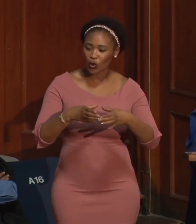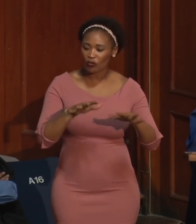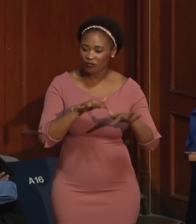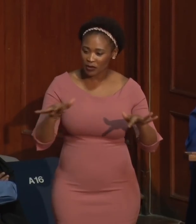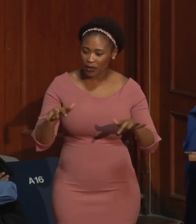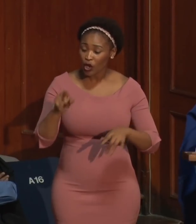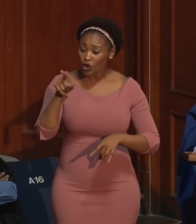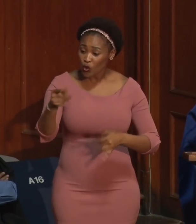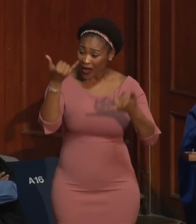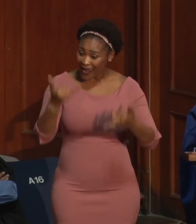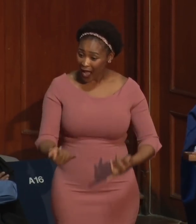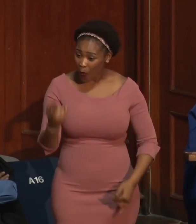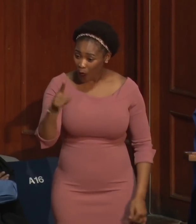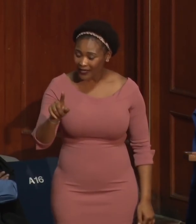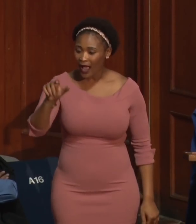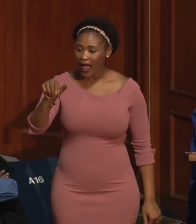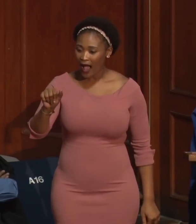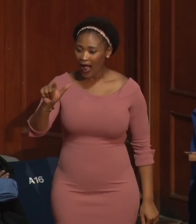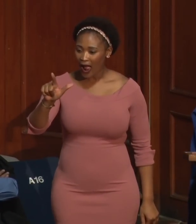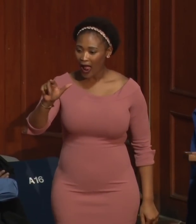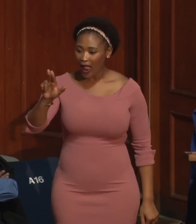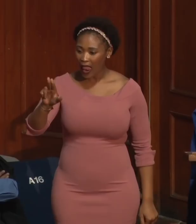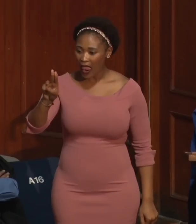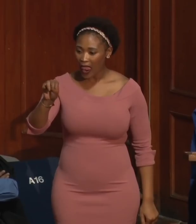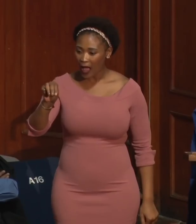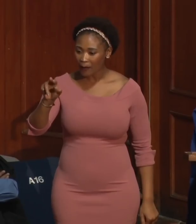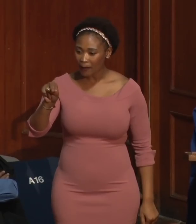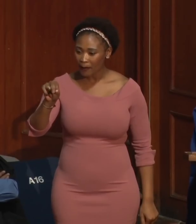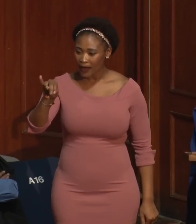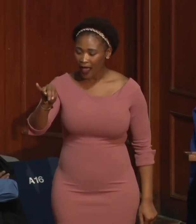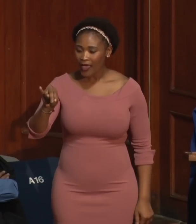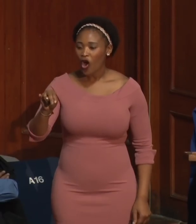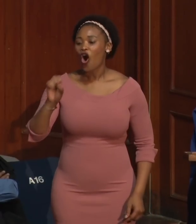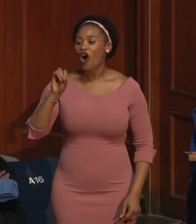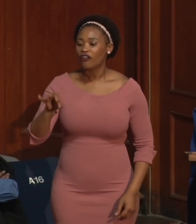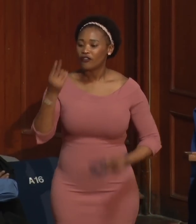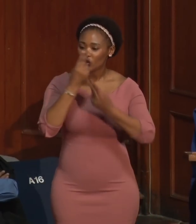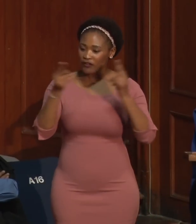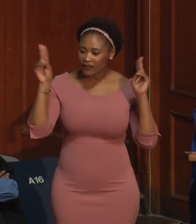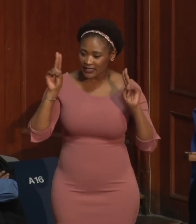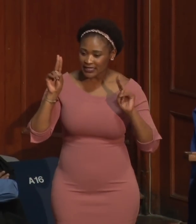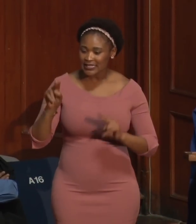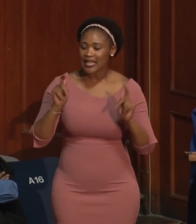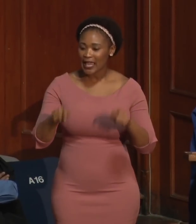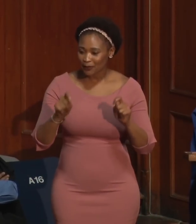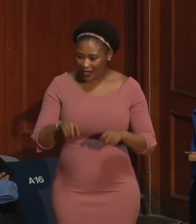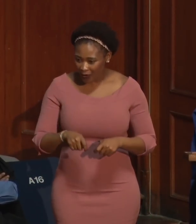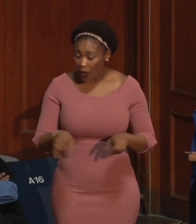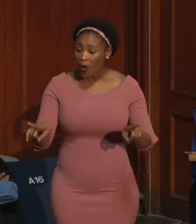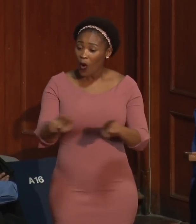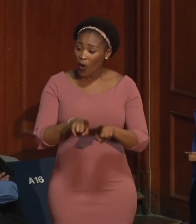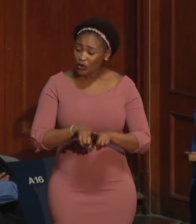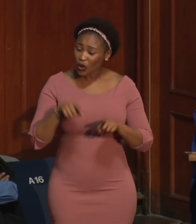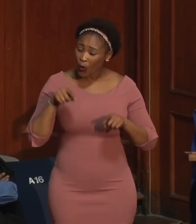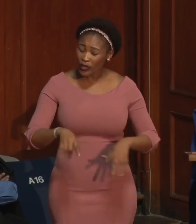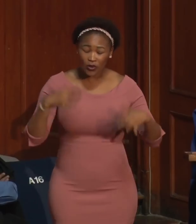now call yourself an alumni of the University of Cape Town. This day also marks a wonderful milestone,